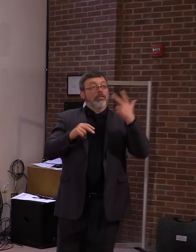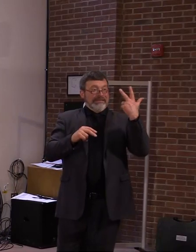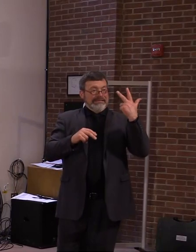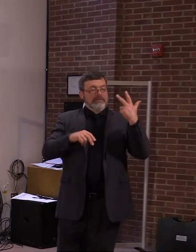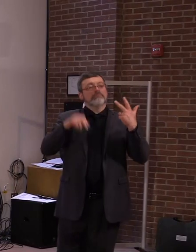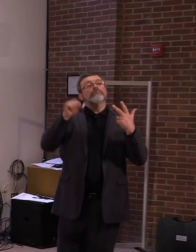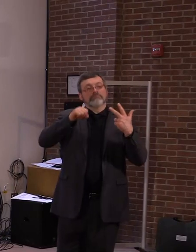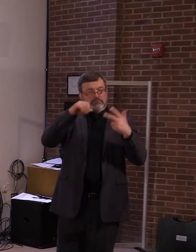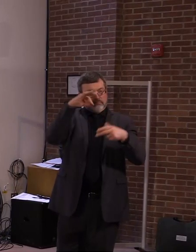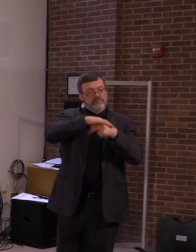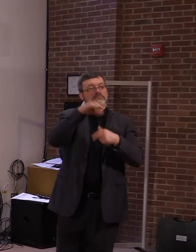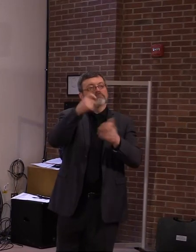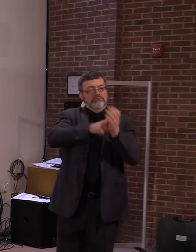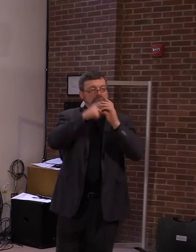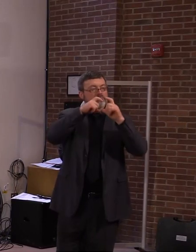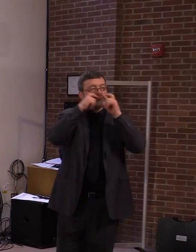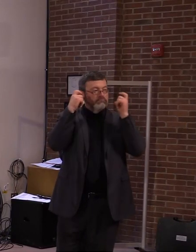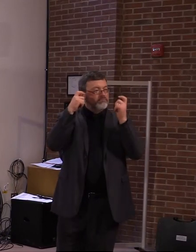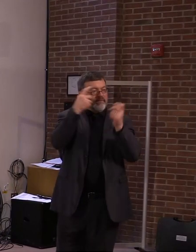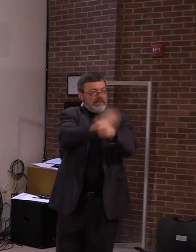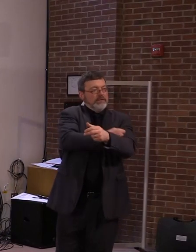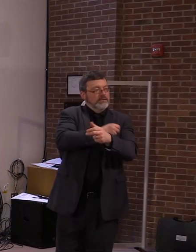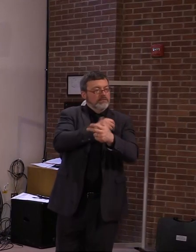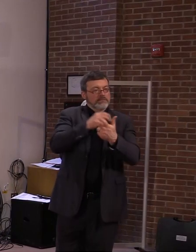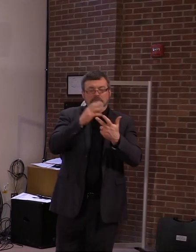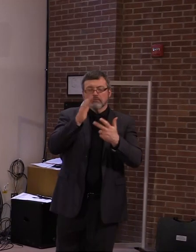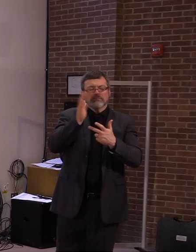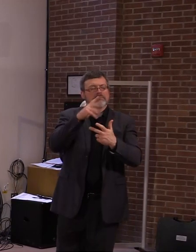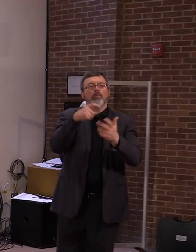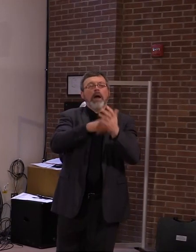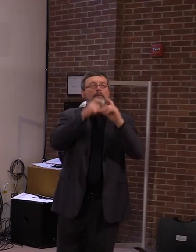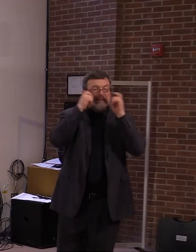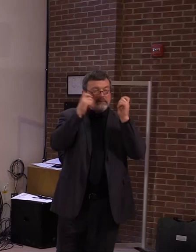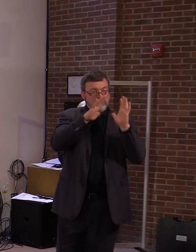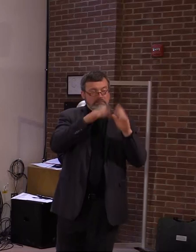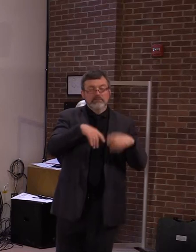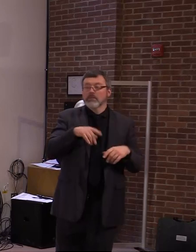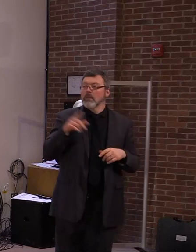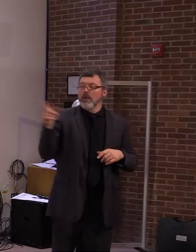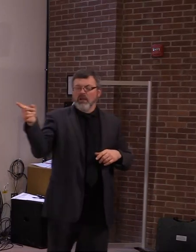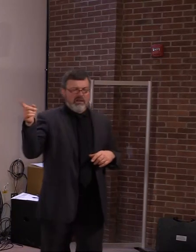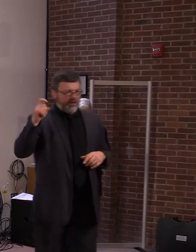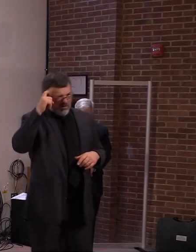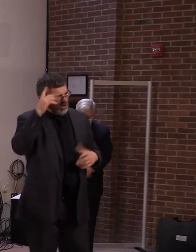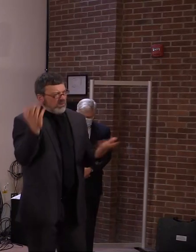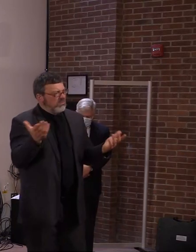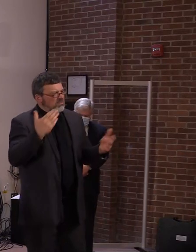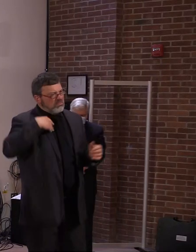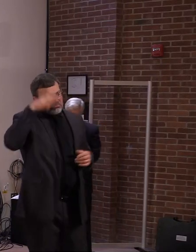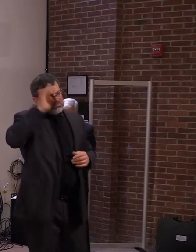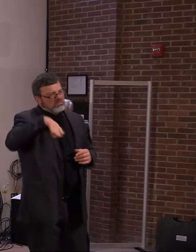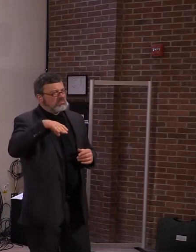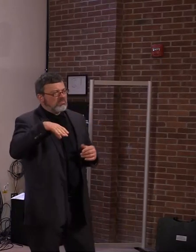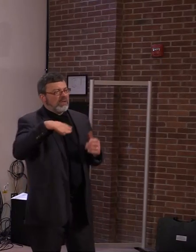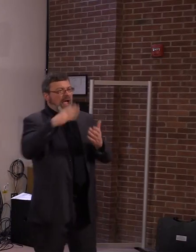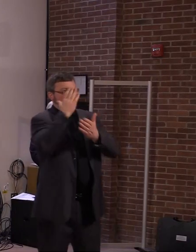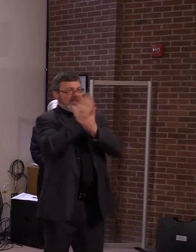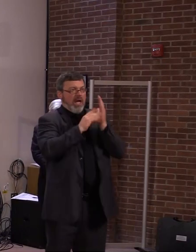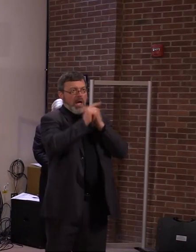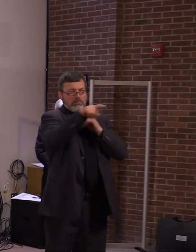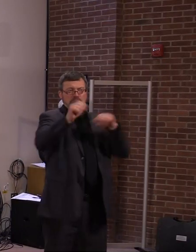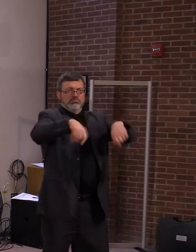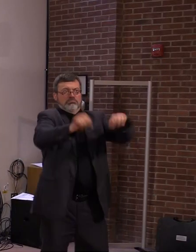in time. I had thought that there would be some who would take advantage of this, and they have.